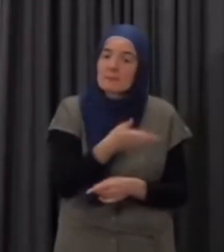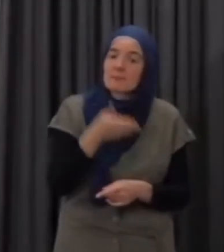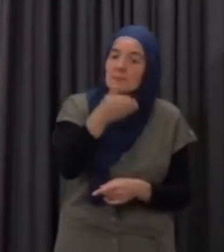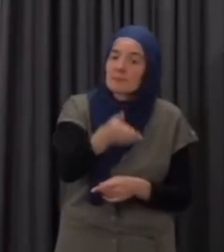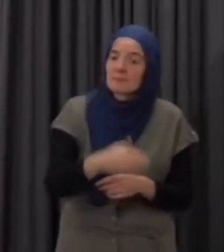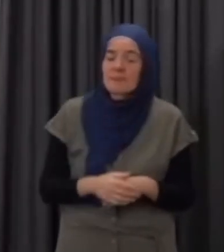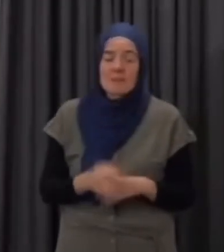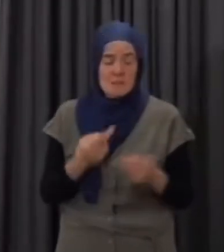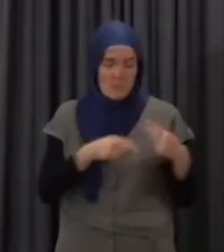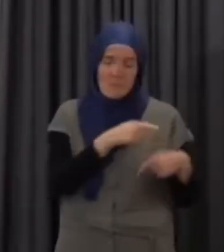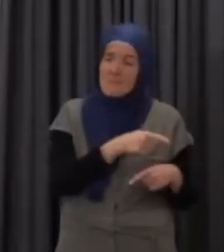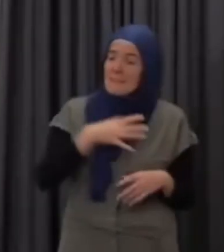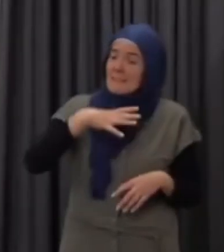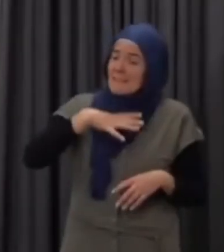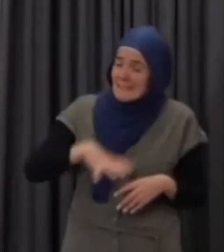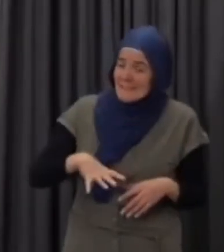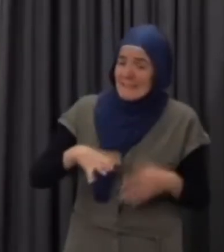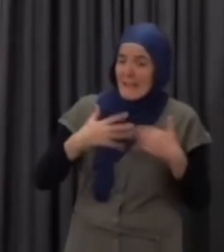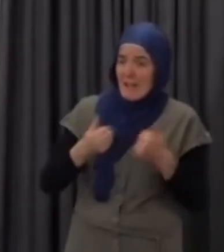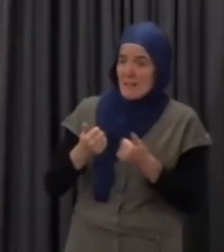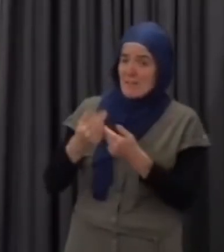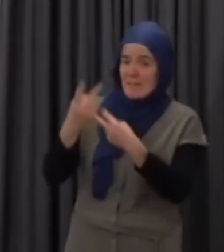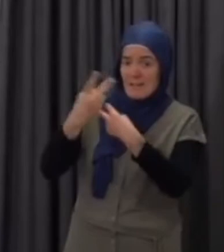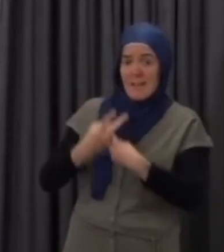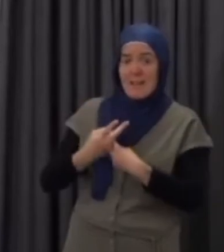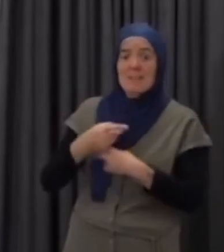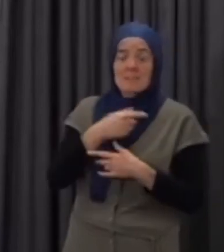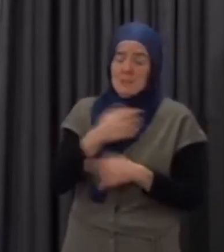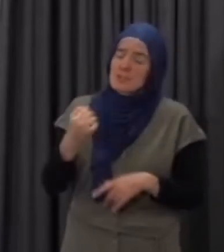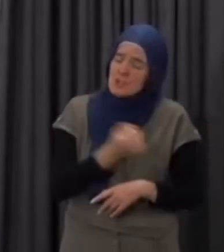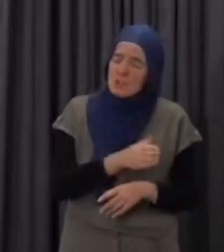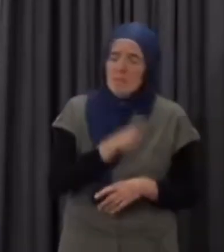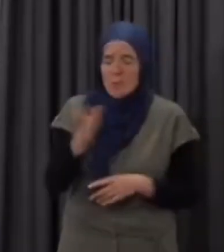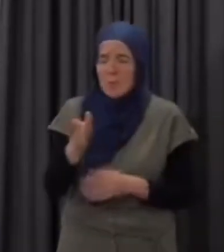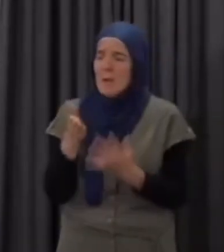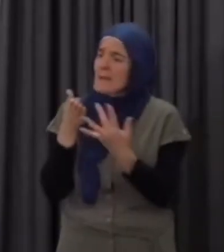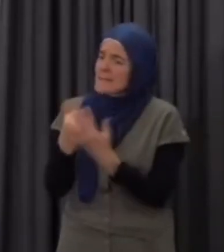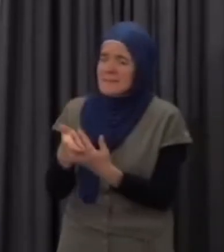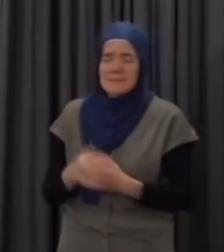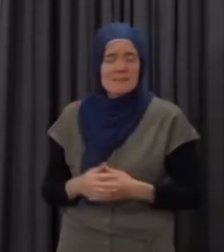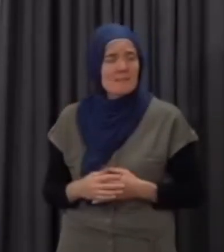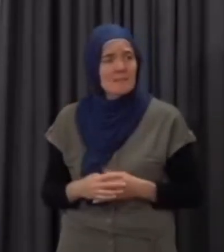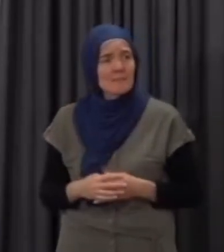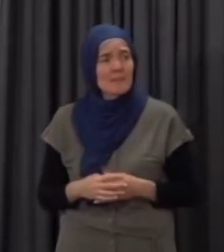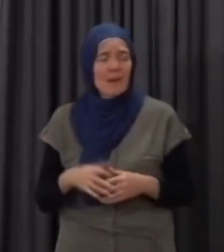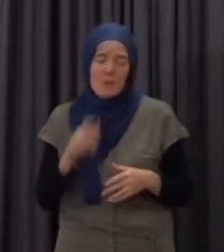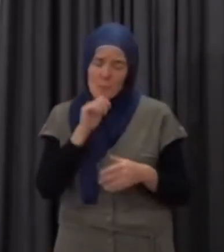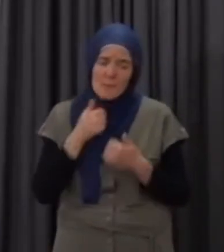you have a need, you should be accessing the care and treatment that you need, and we'll do everything that we can to support the Welsh population.